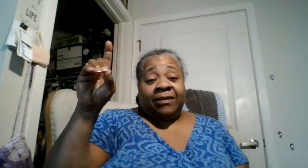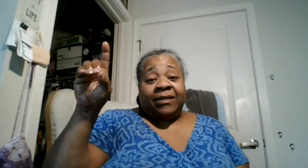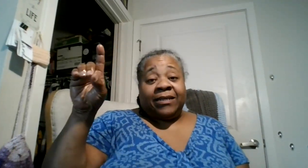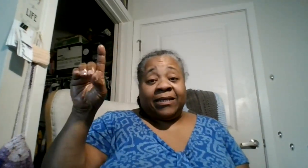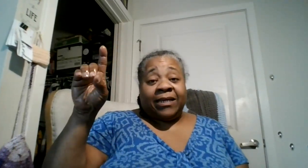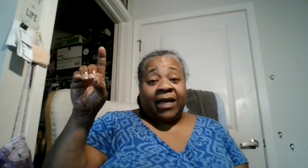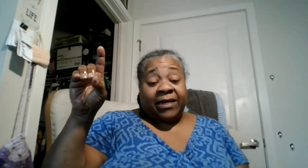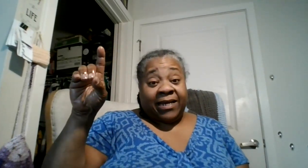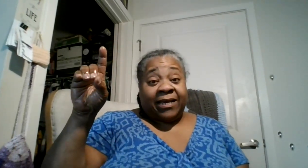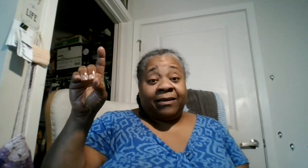A D.